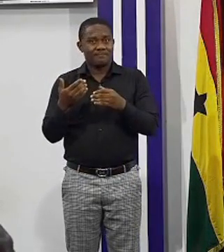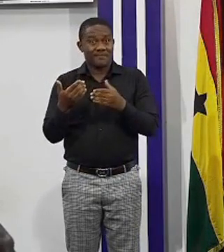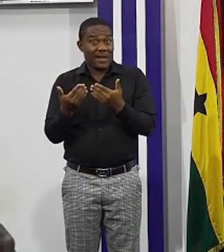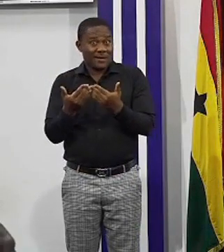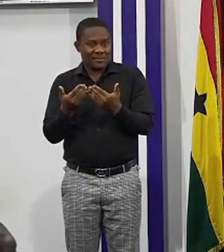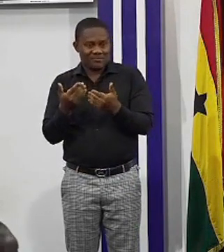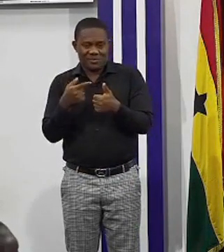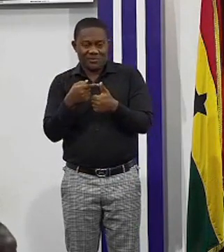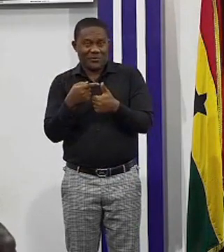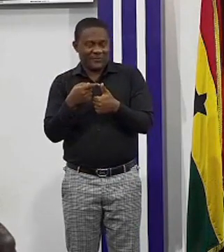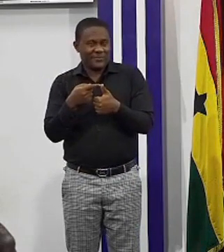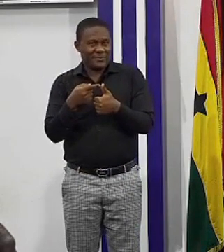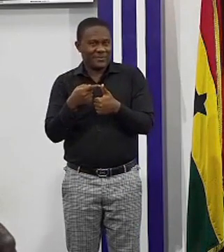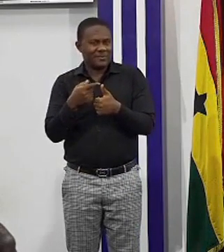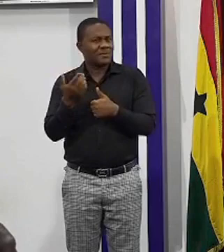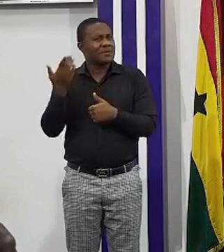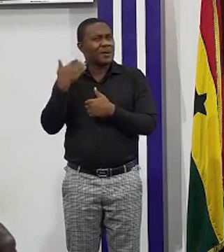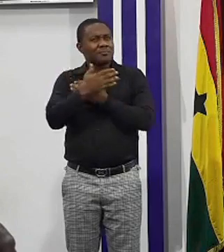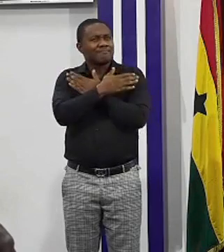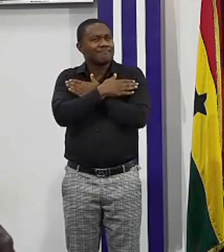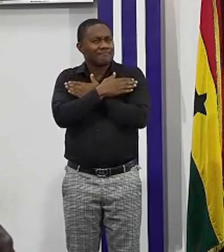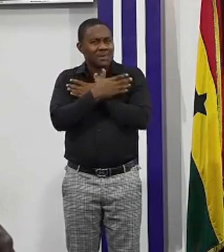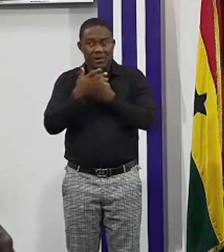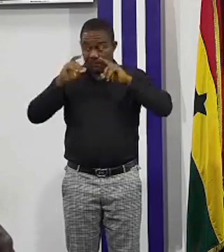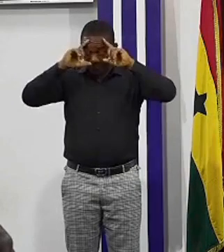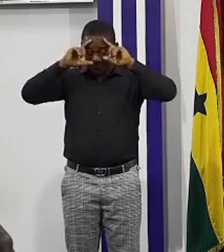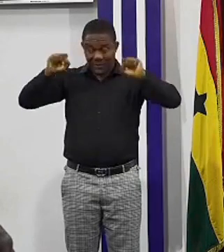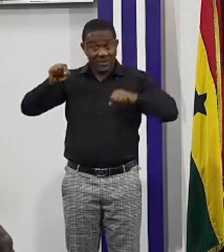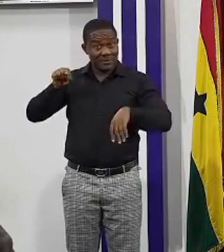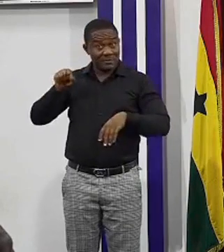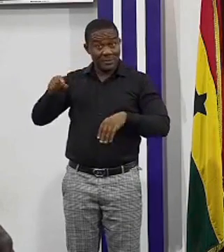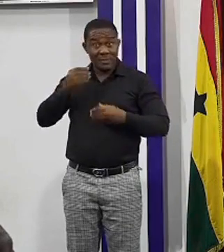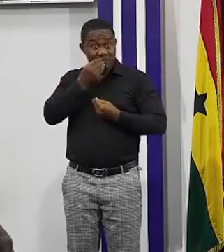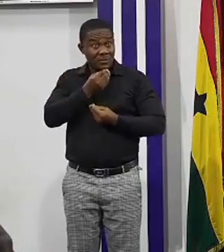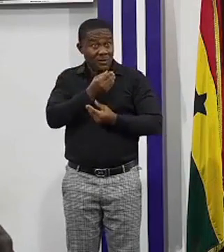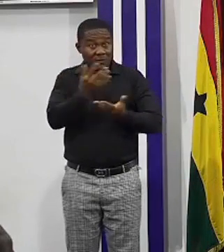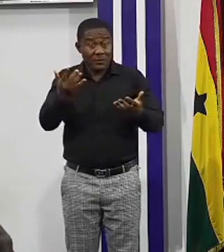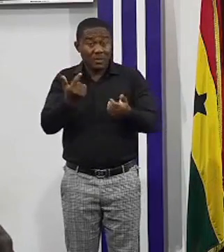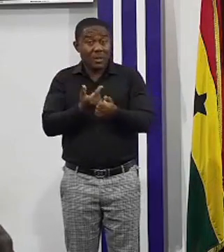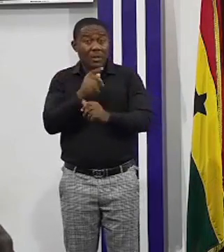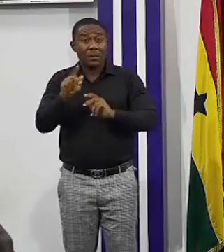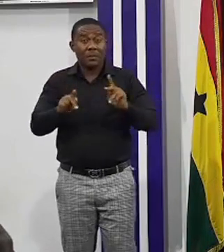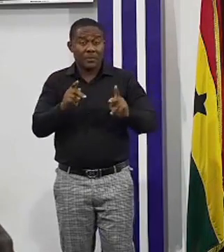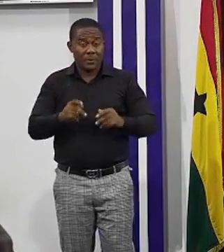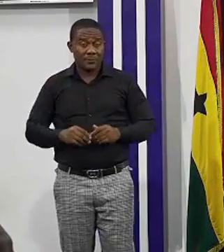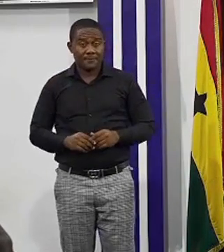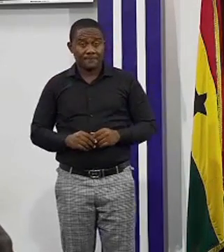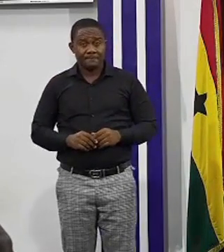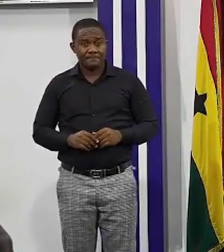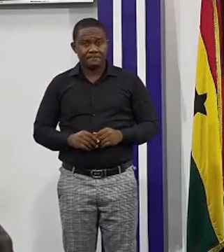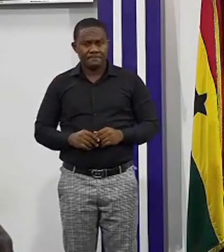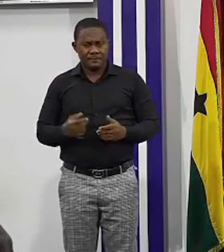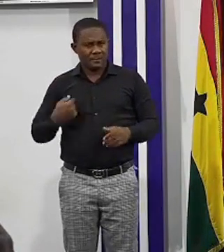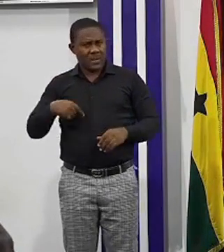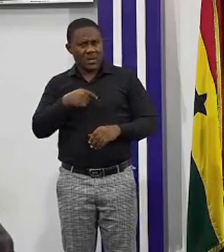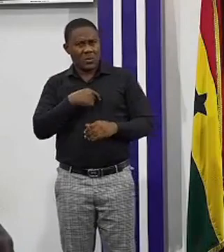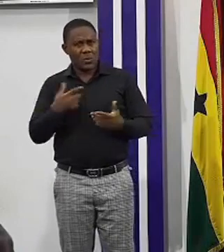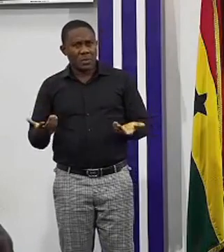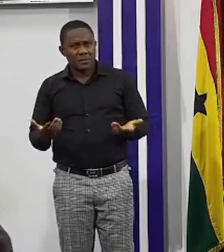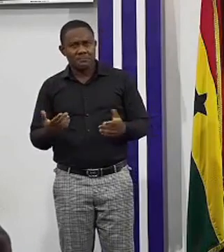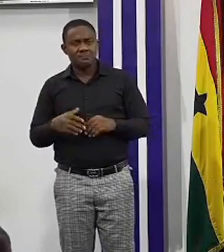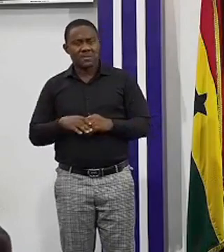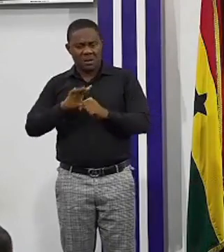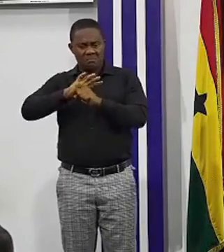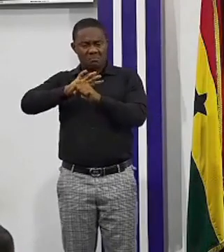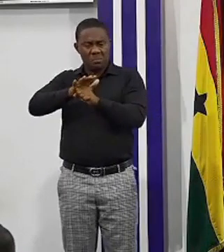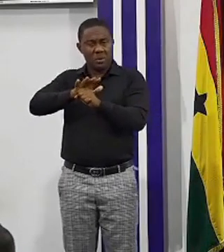later proceed. Now, on Sunday, His Excellency the President updated the country on where we are on Ghana's